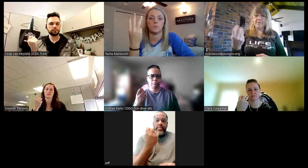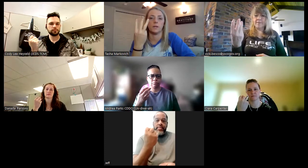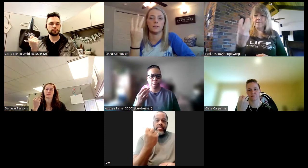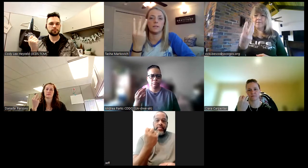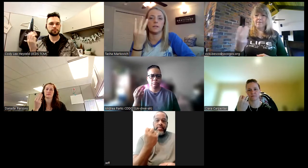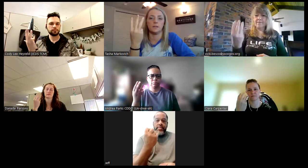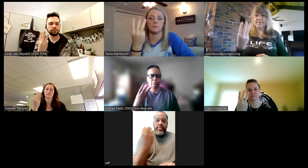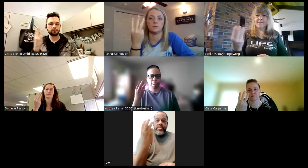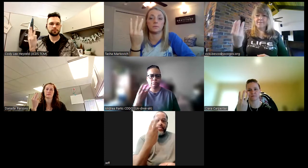Wednesday,